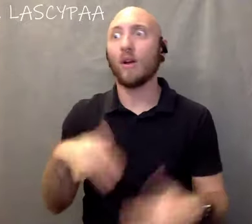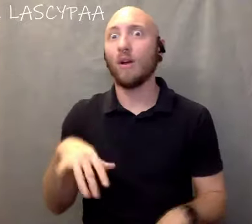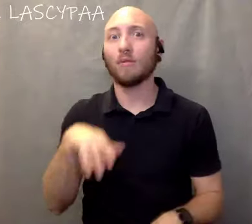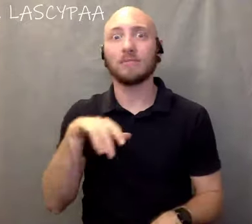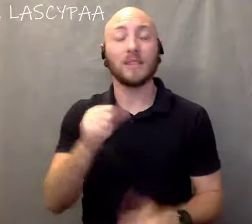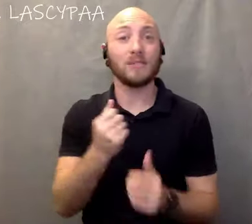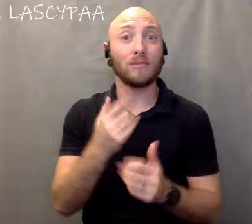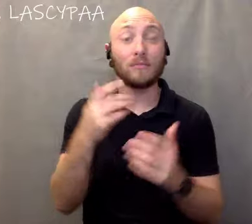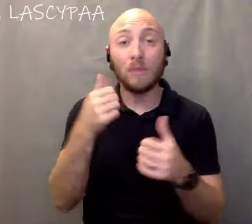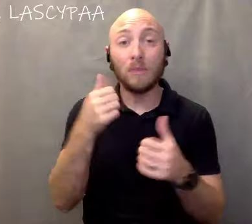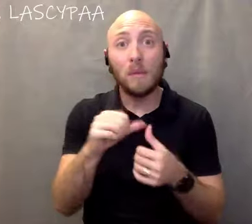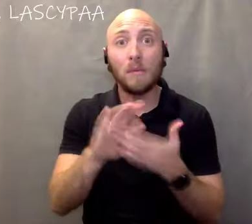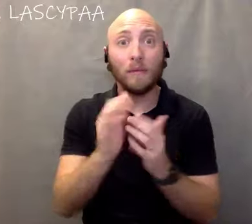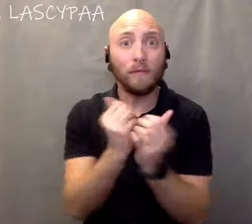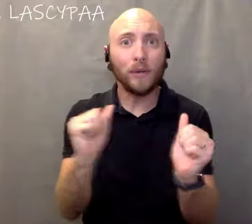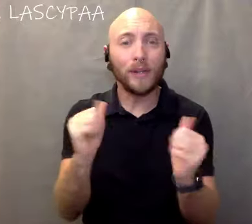it. I'm